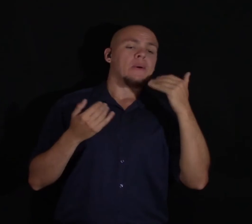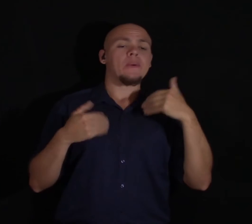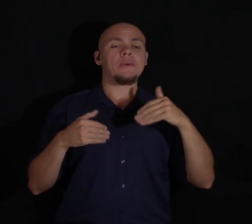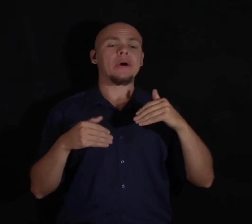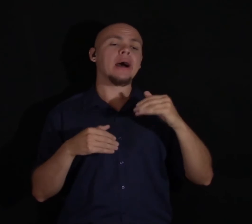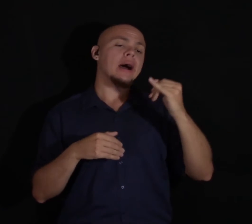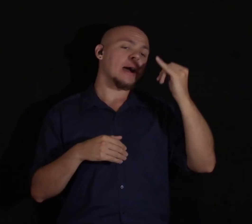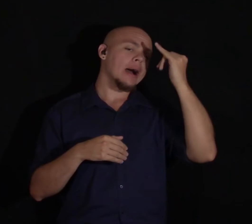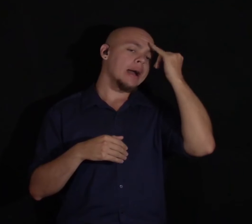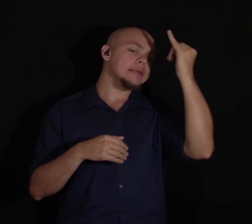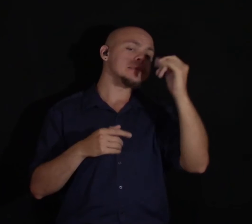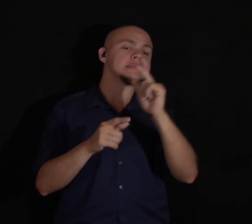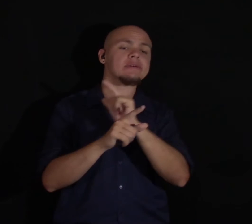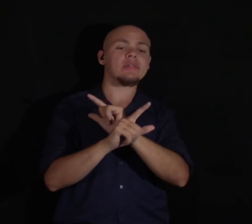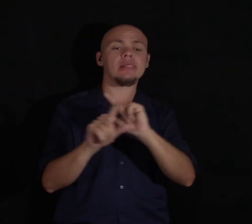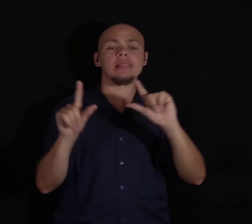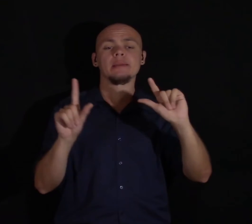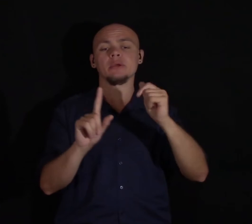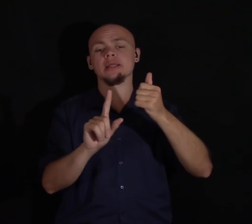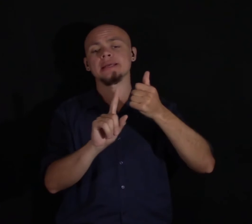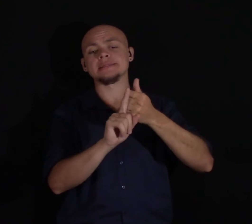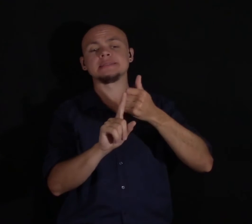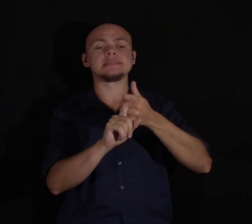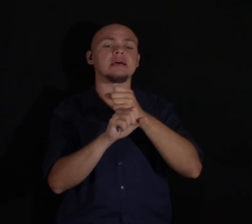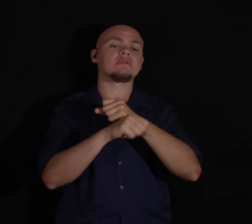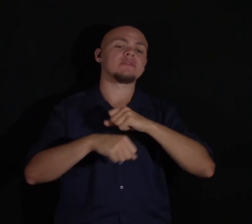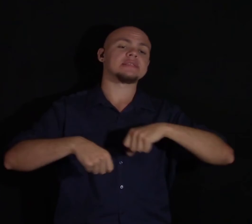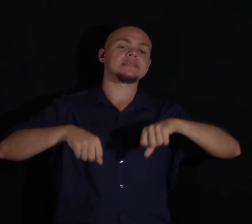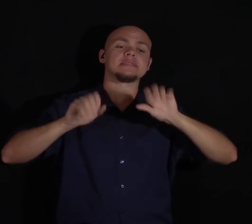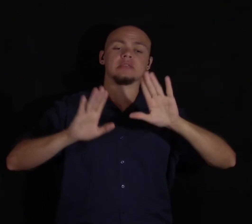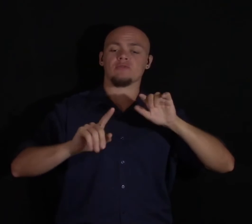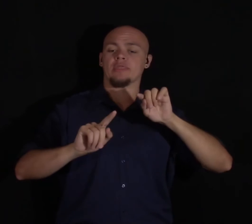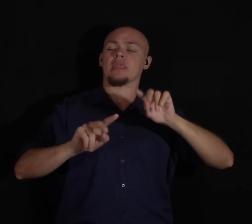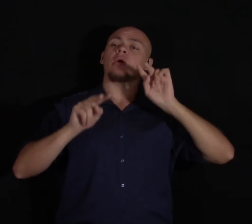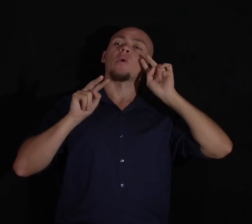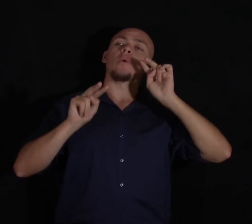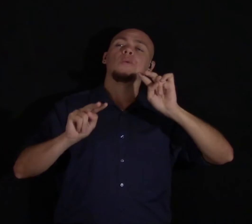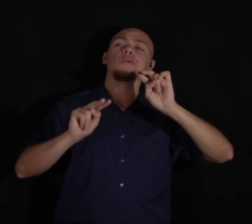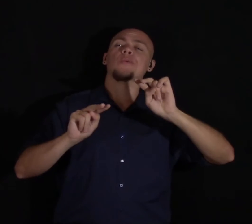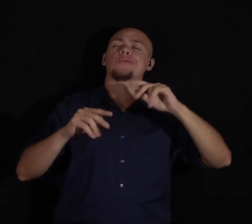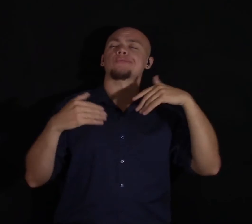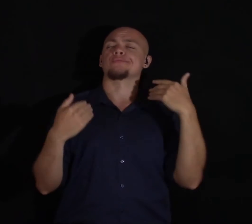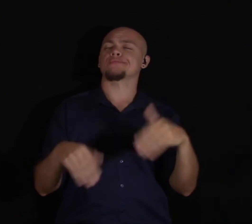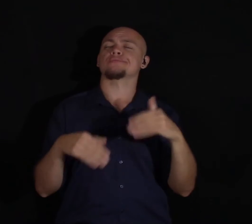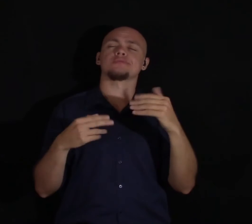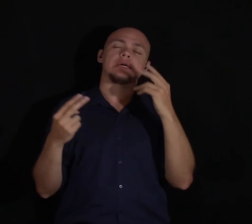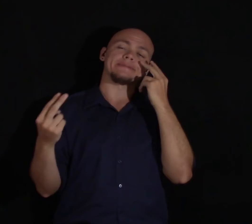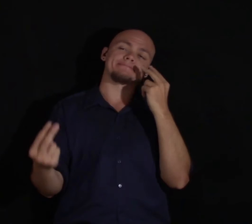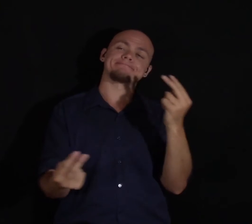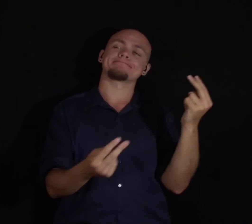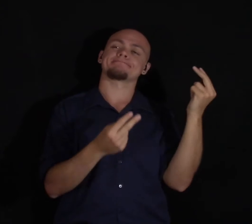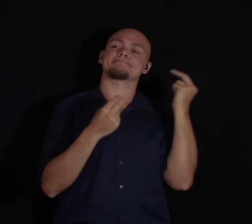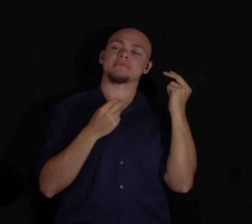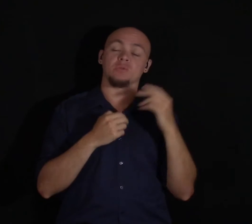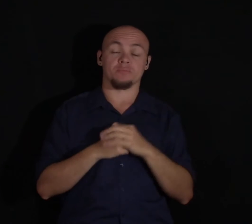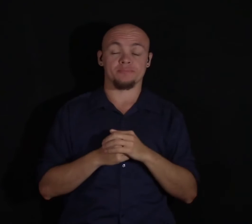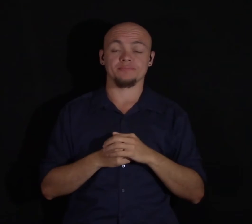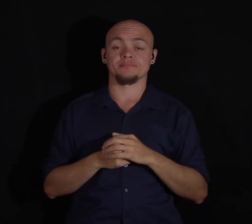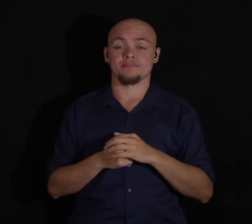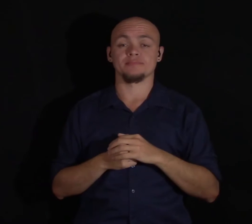of liberty and self-sacrifice of which these sites were the monuments and the remembrancers. For an instant I